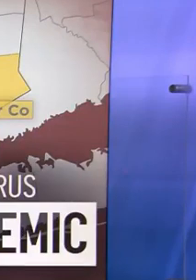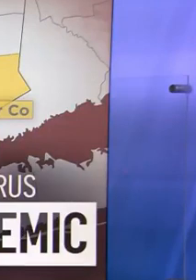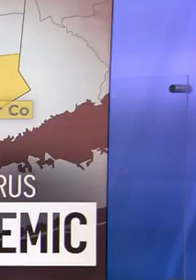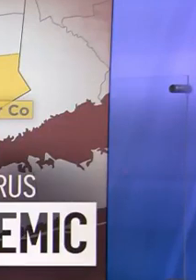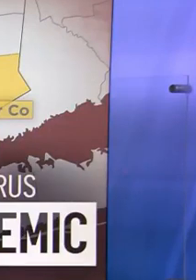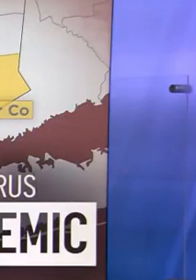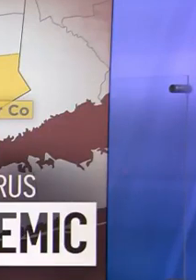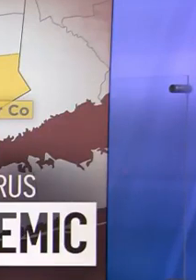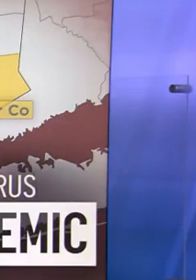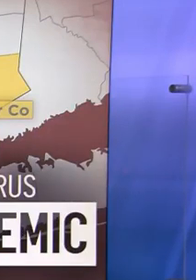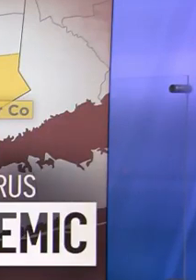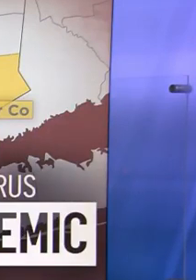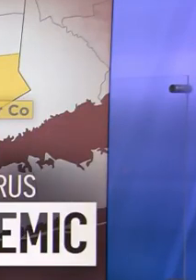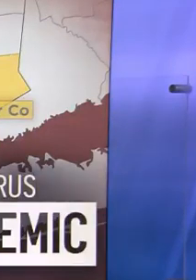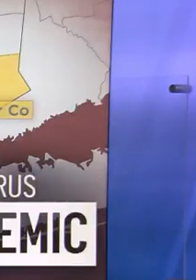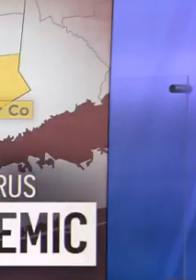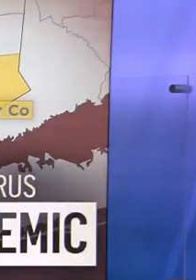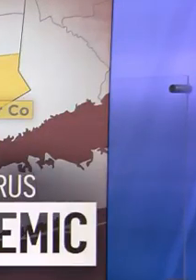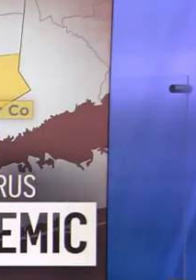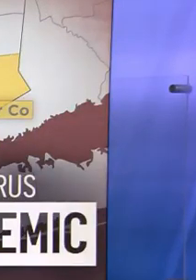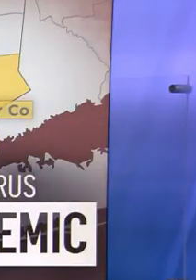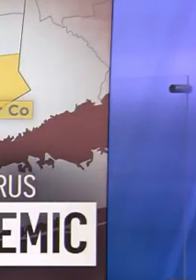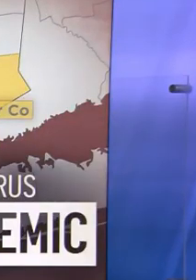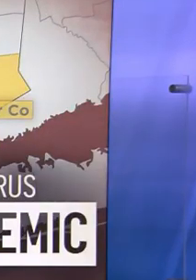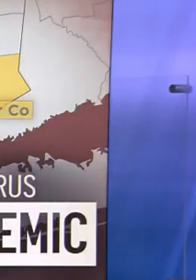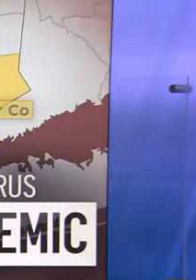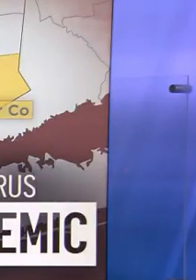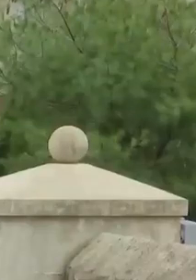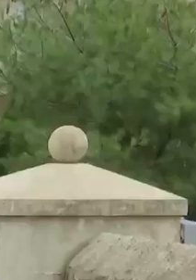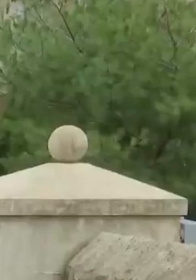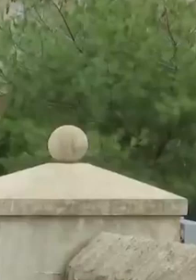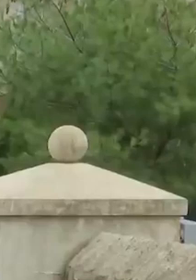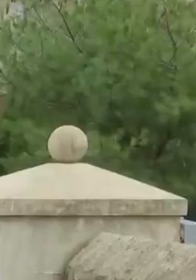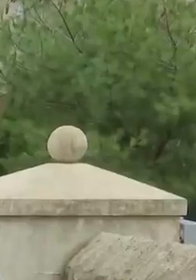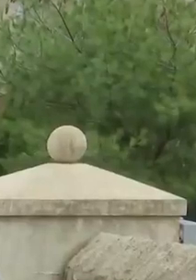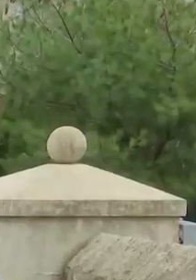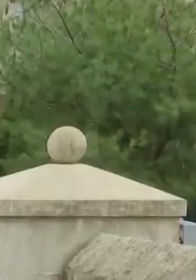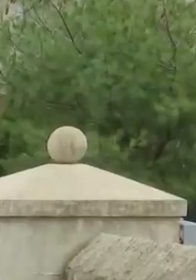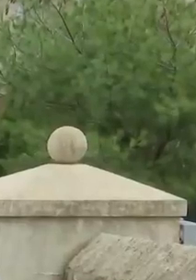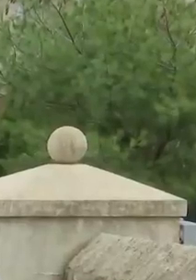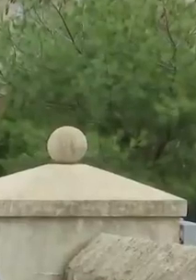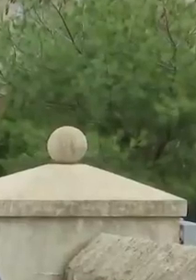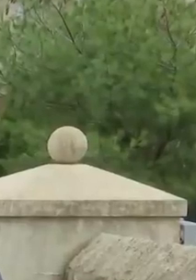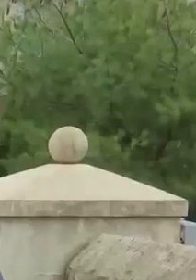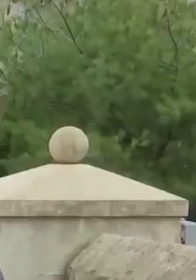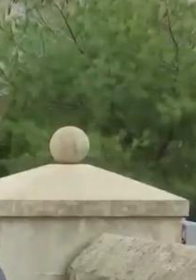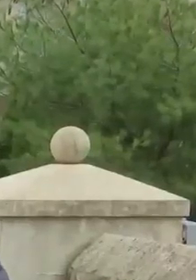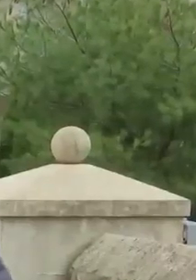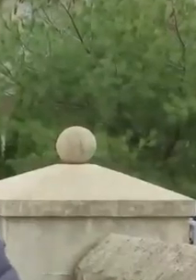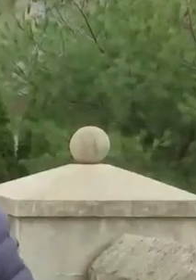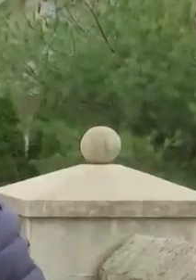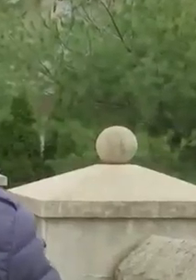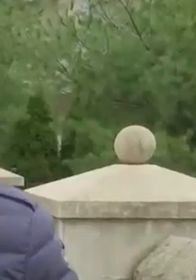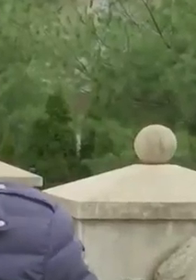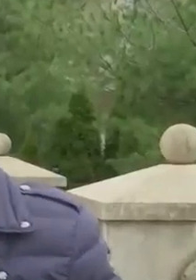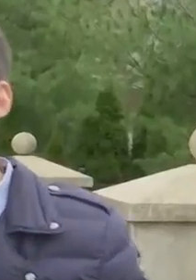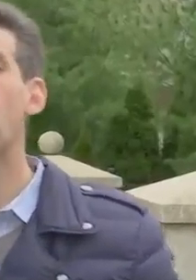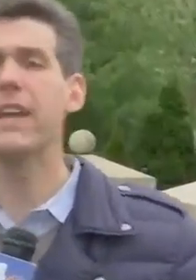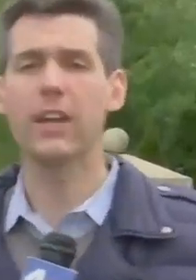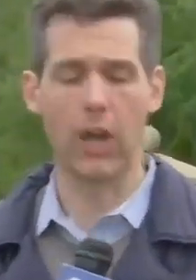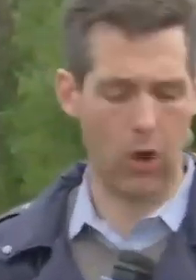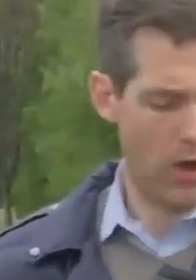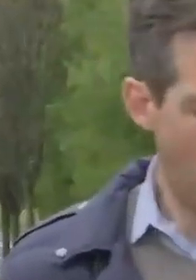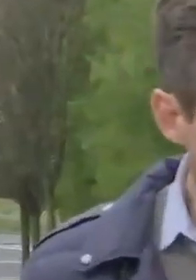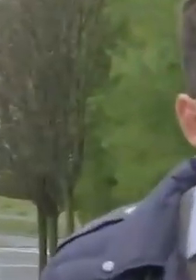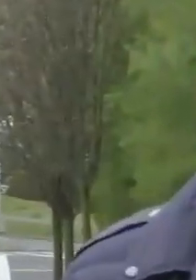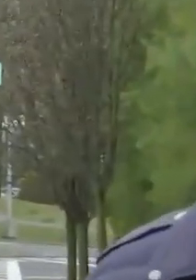shows us how this resilient community is trying to stay strong. Mobile testing opened up here on Glen Island Park a